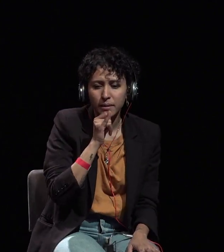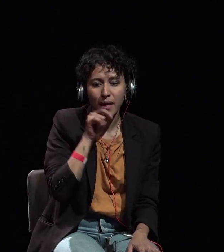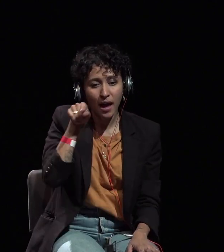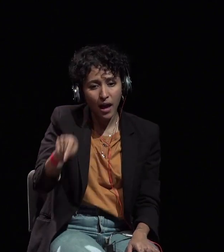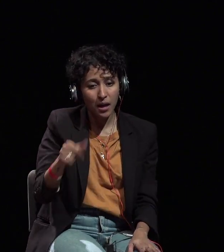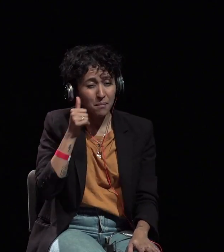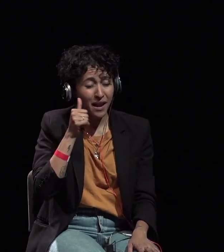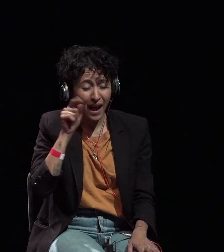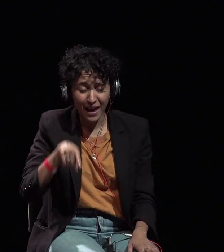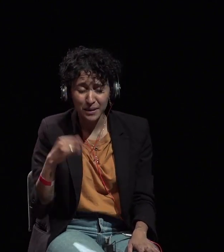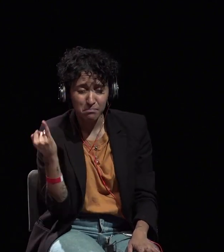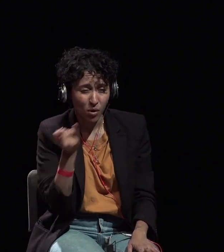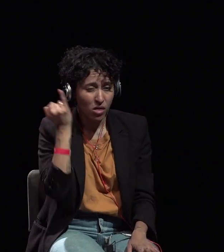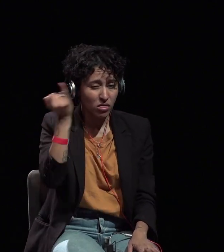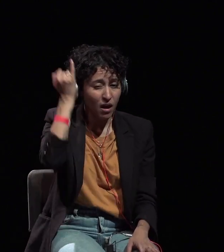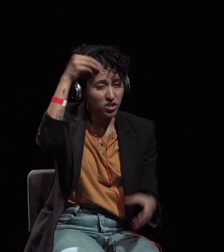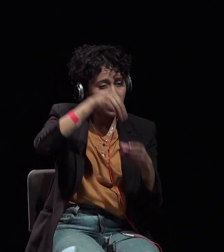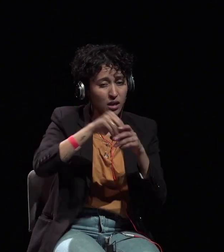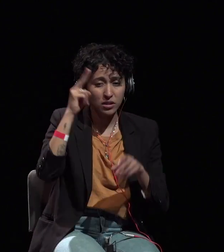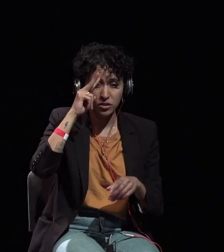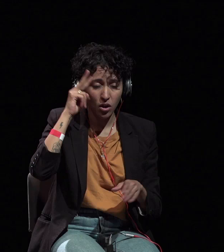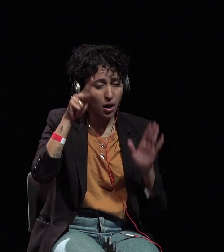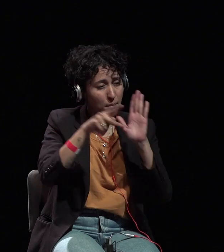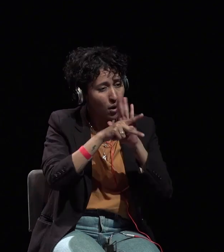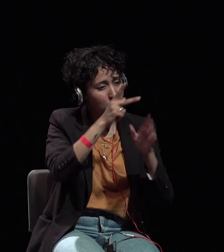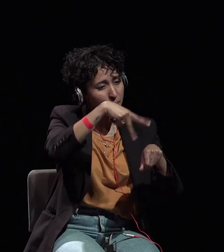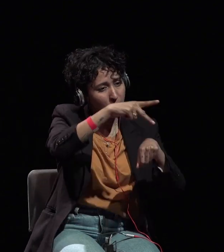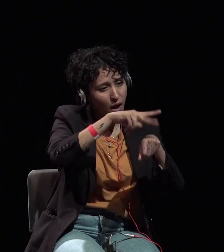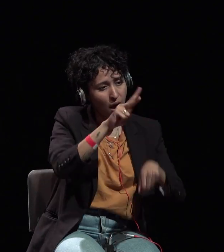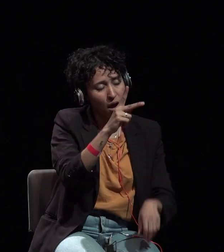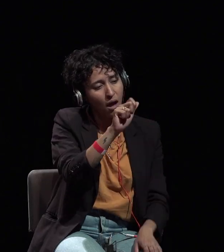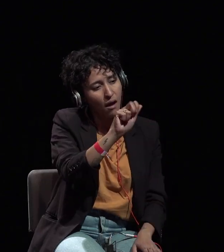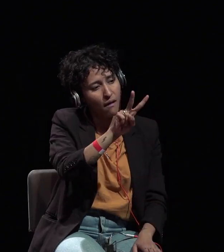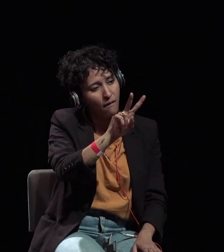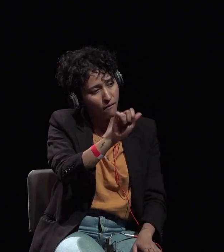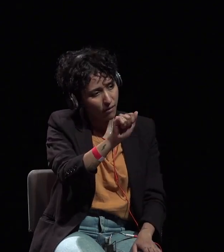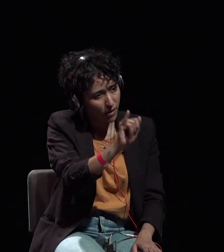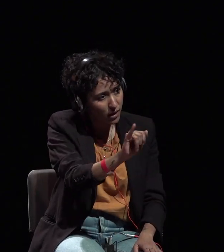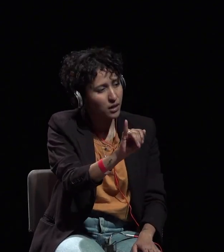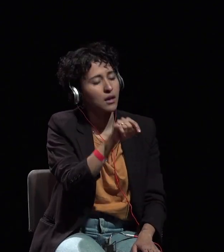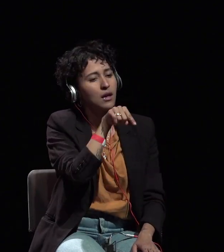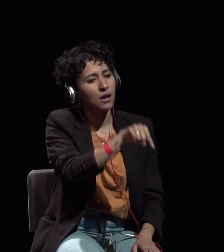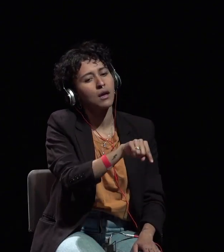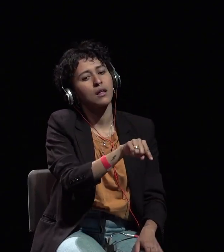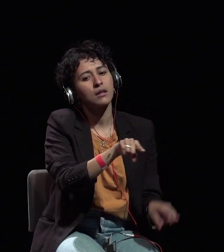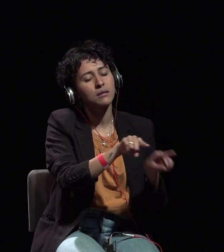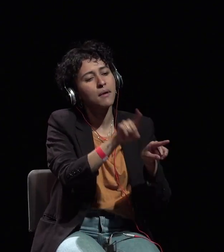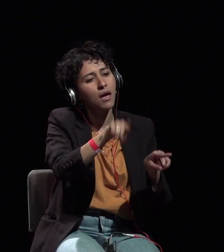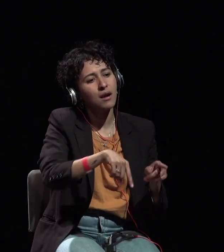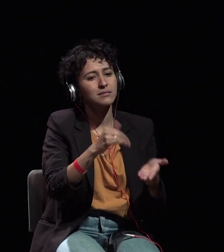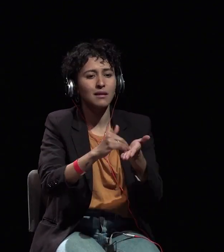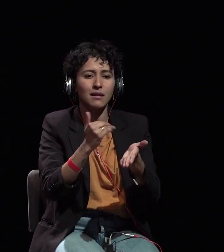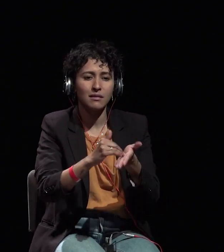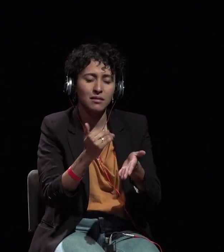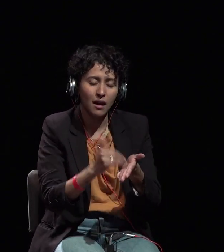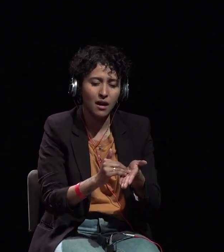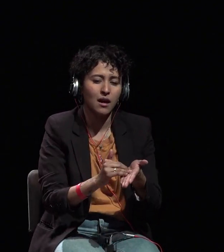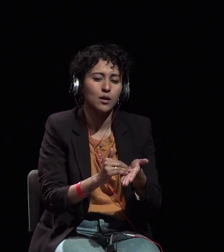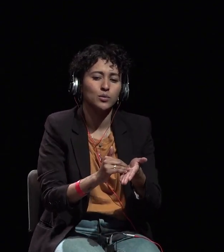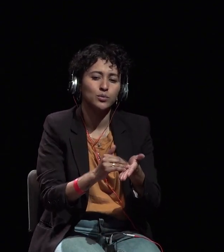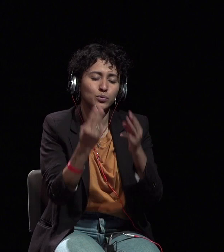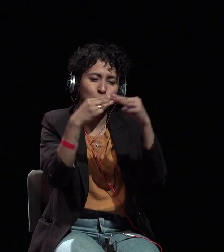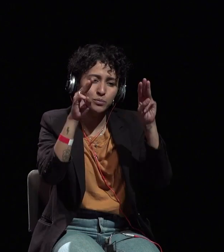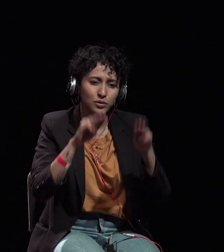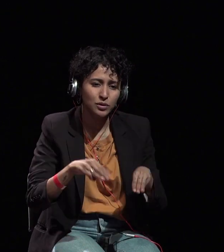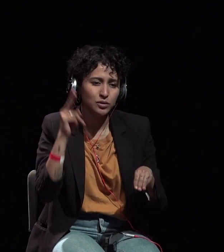Williams College, but he was also the secretary of a student-run natural history museum during his time at the college. And that's where my scholarly interests